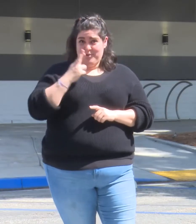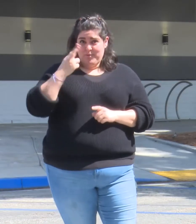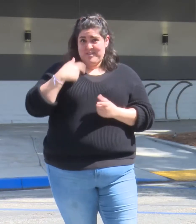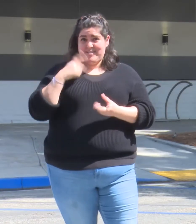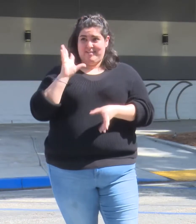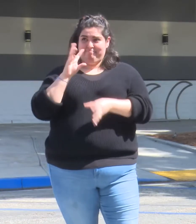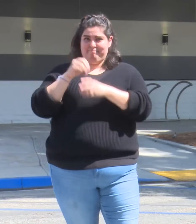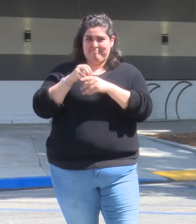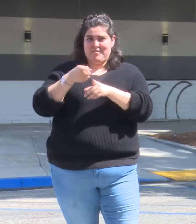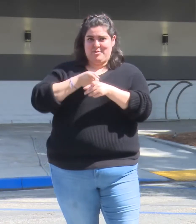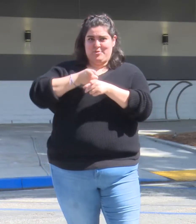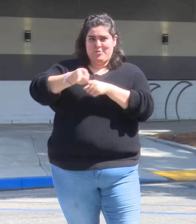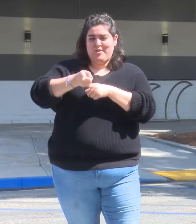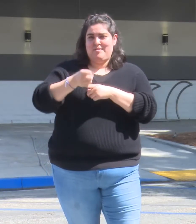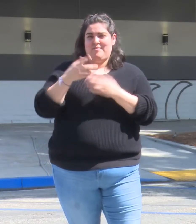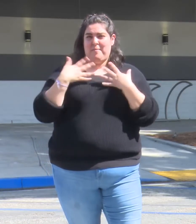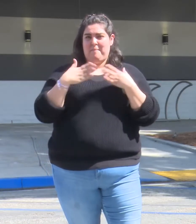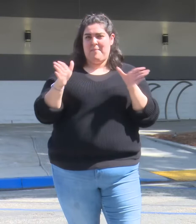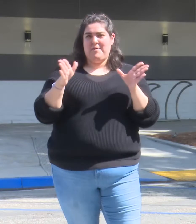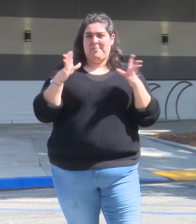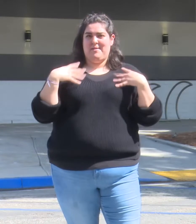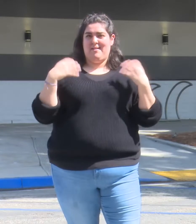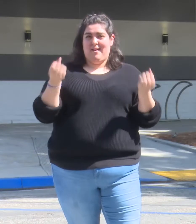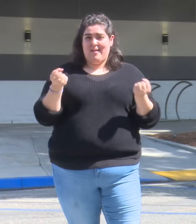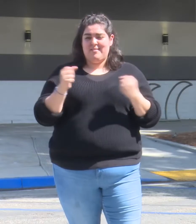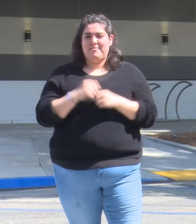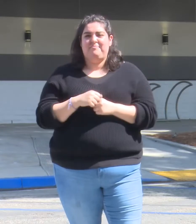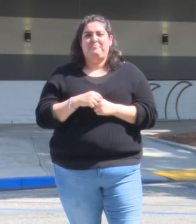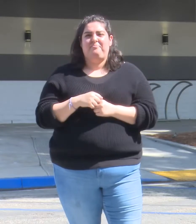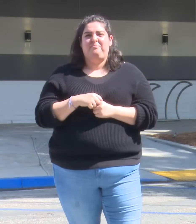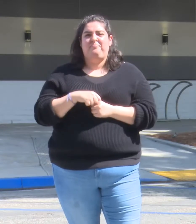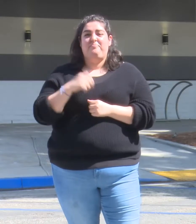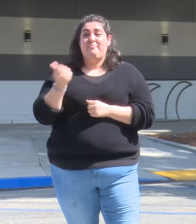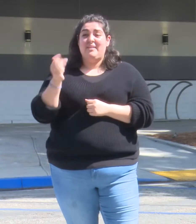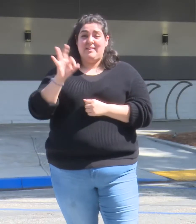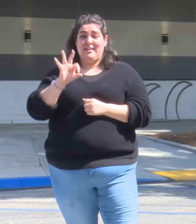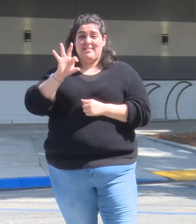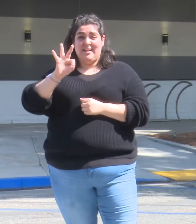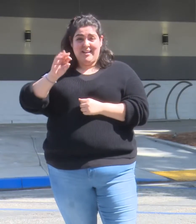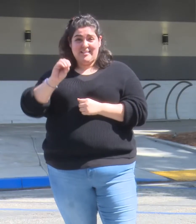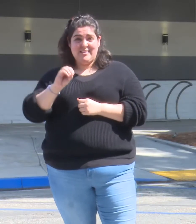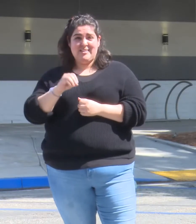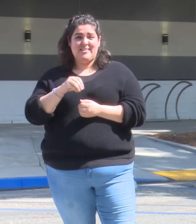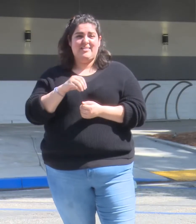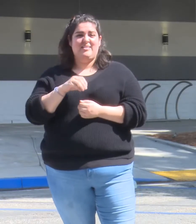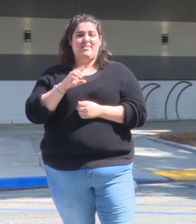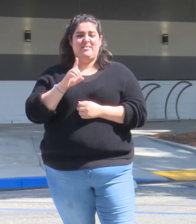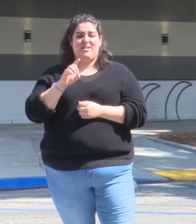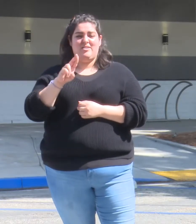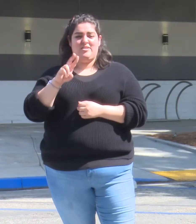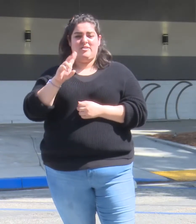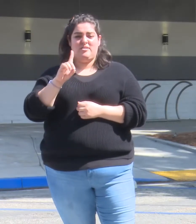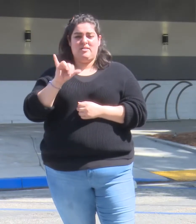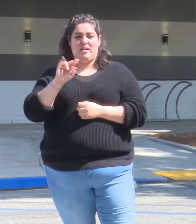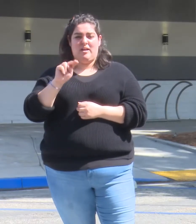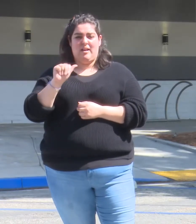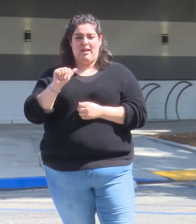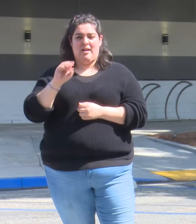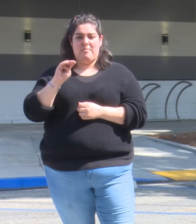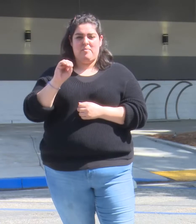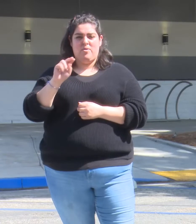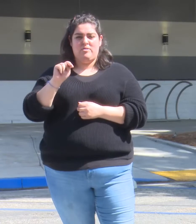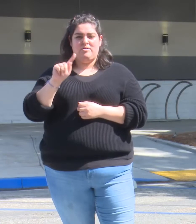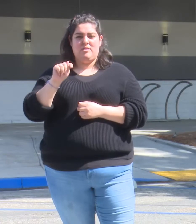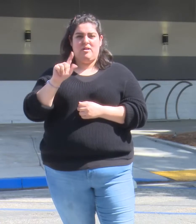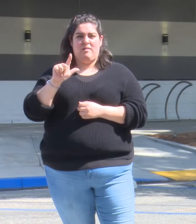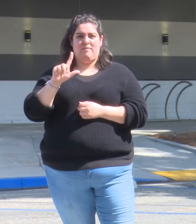public health. In 1990, Dr. Diana Bonta hired me as Bureau